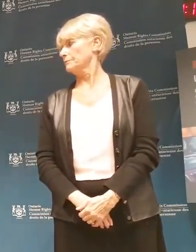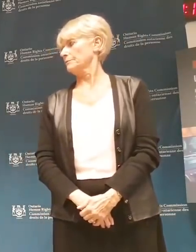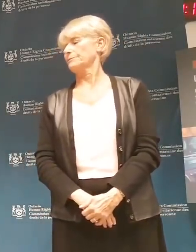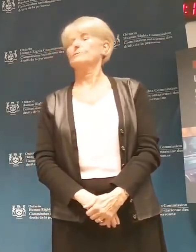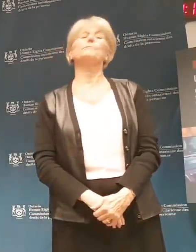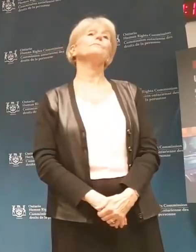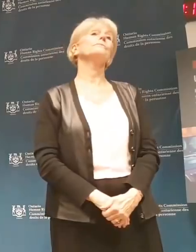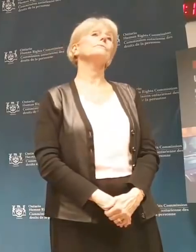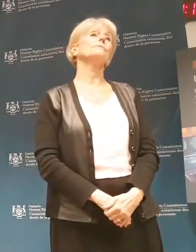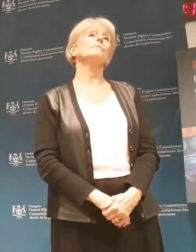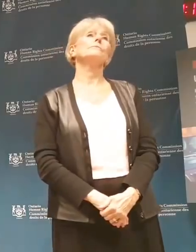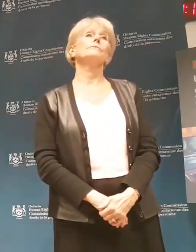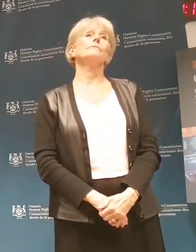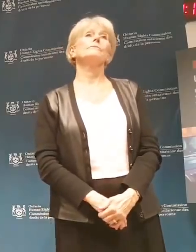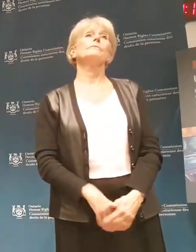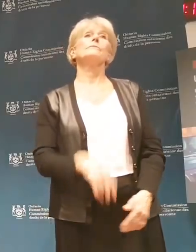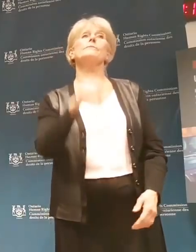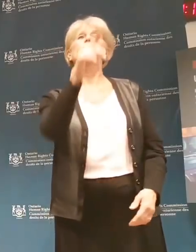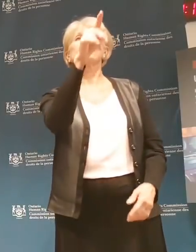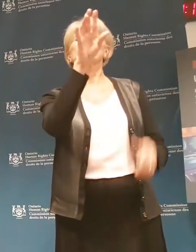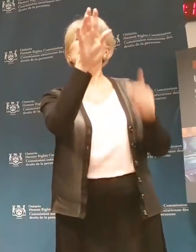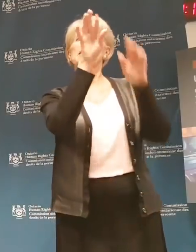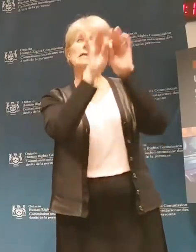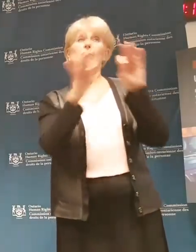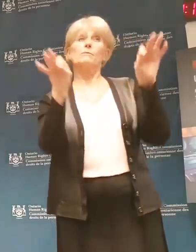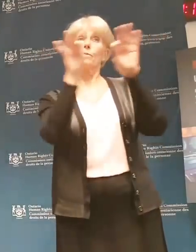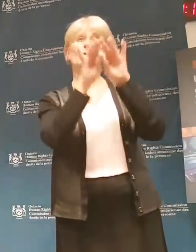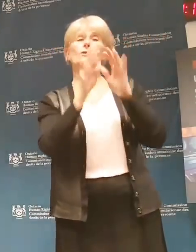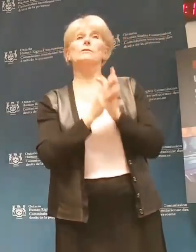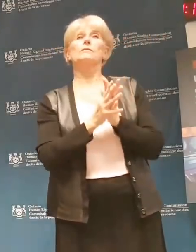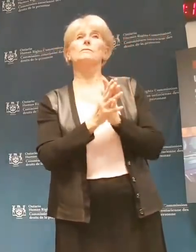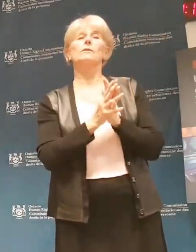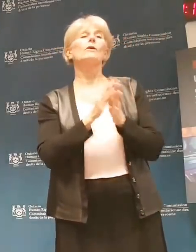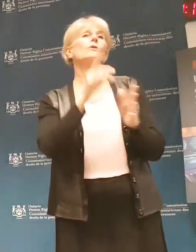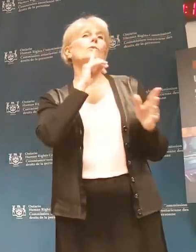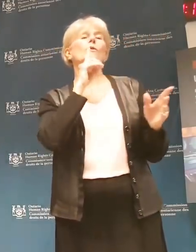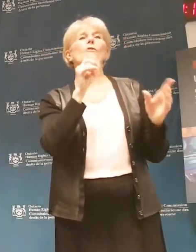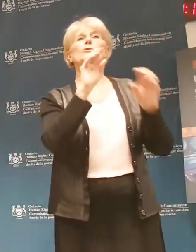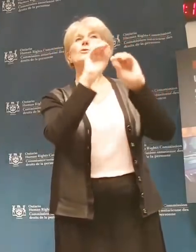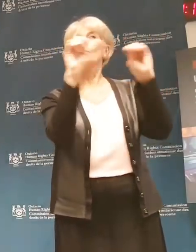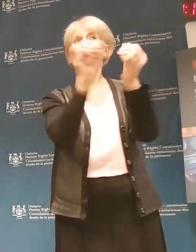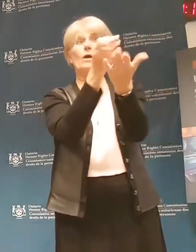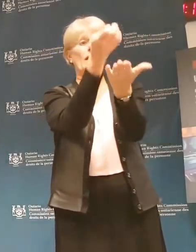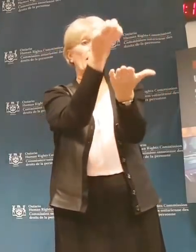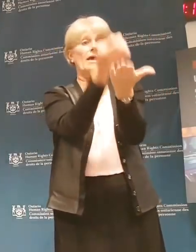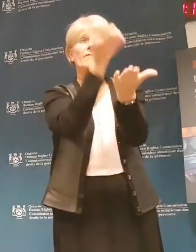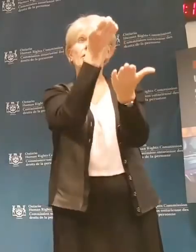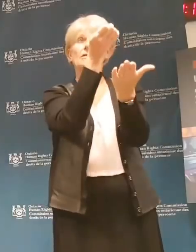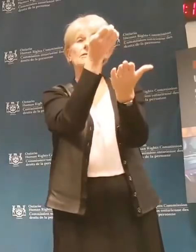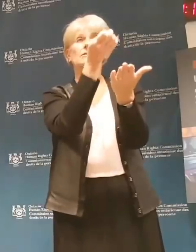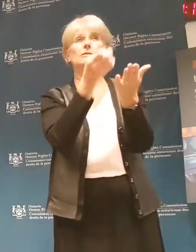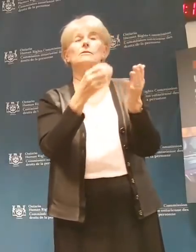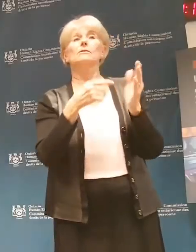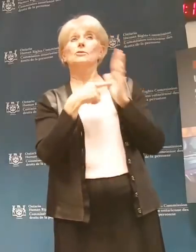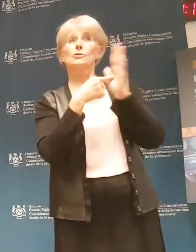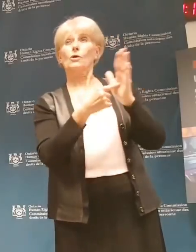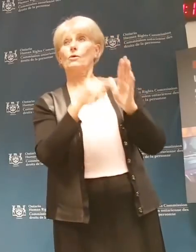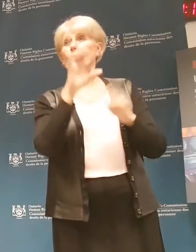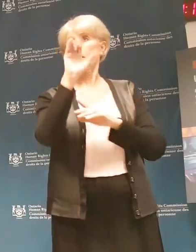Well, first of all, I think it's really important that there is no evidence to suggest that